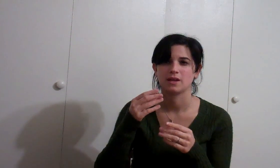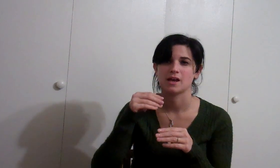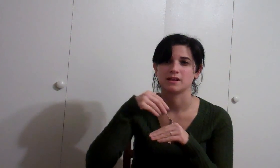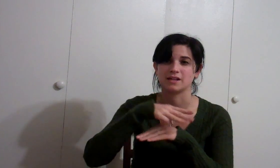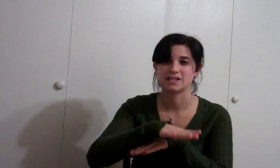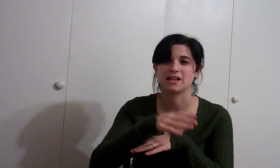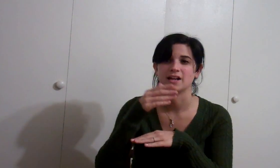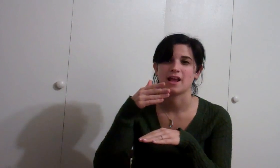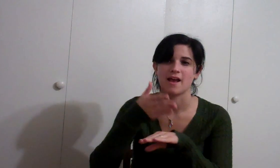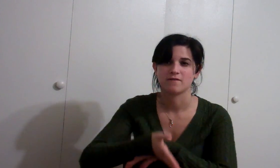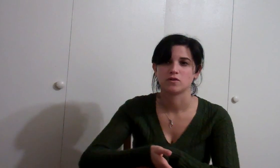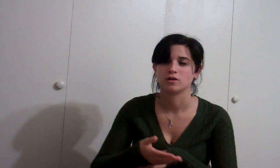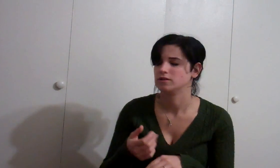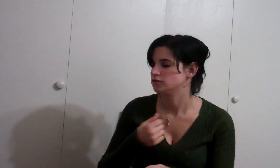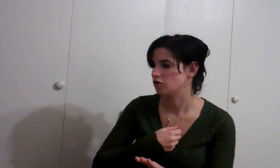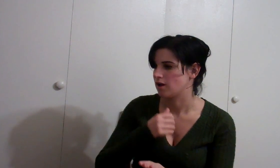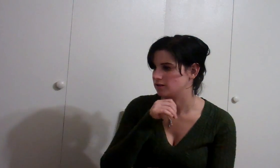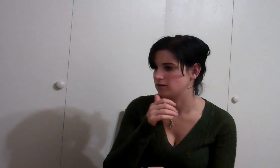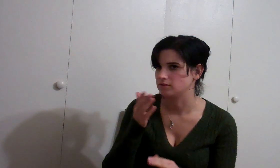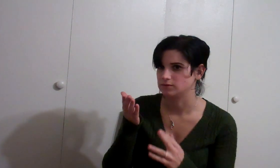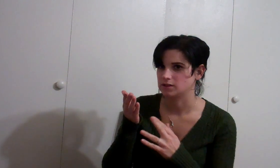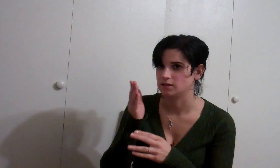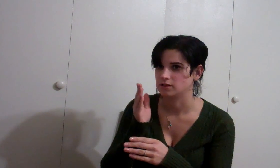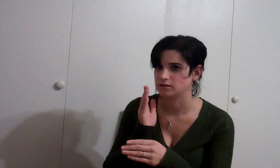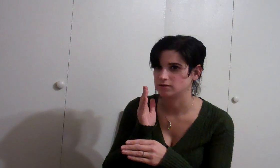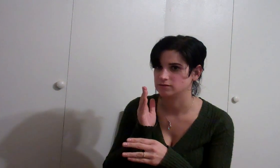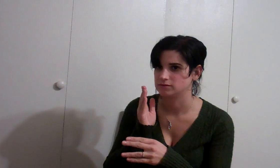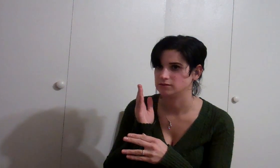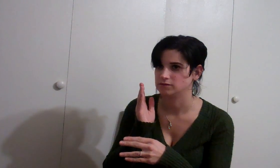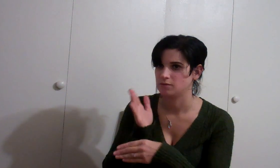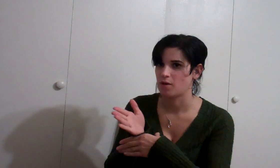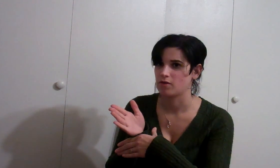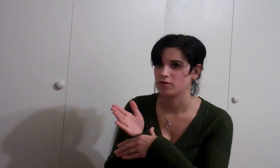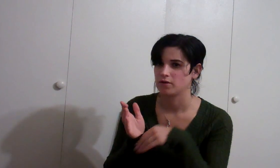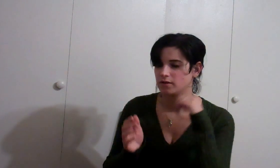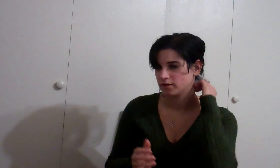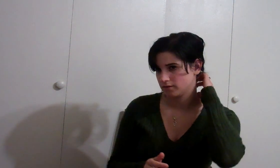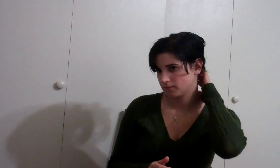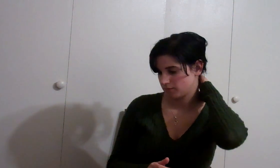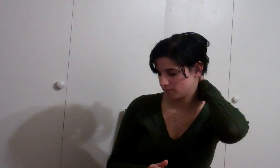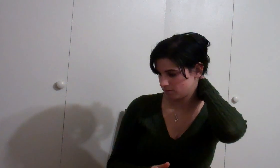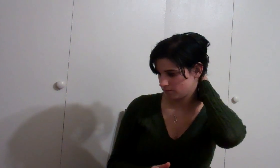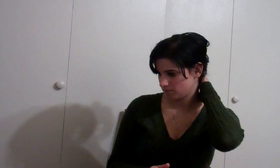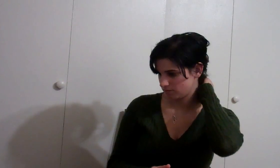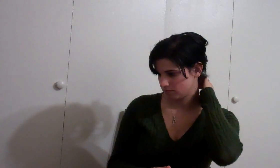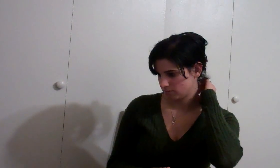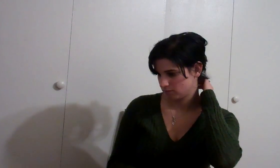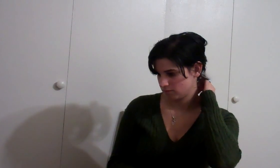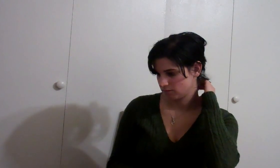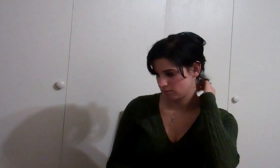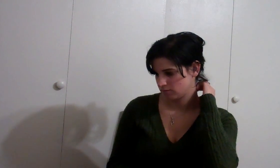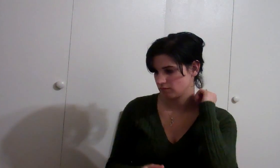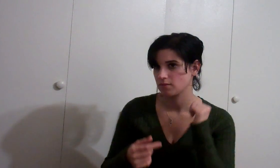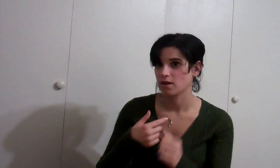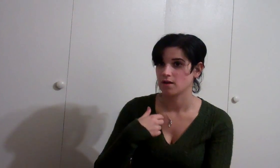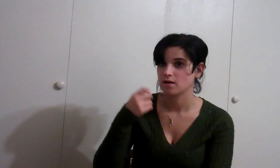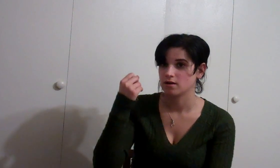want to interrupt you. Sacha Baron Cohen is with you, and I understand that he never got out of character. That he